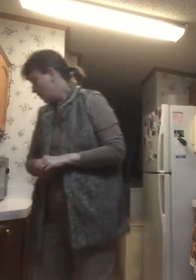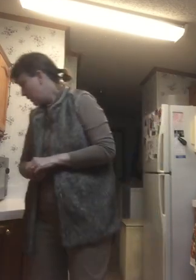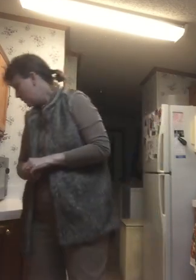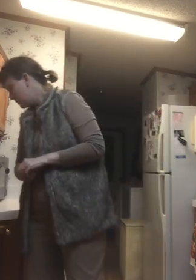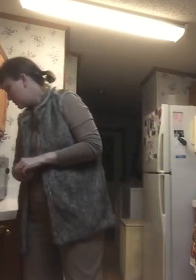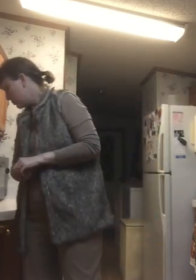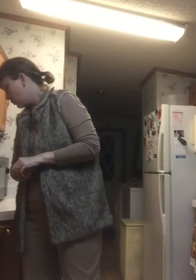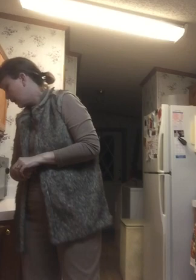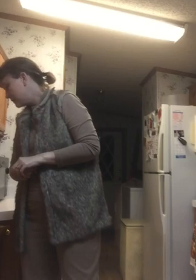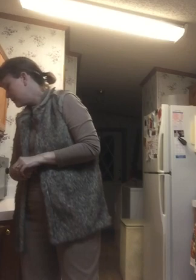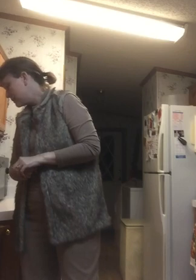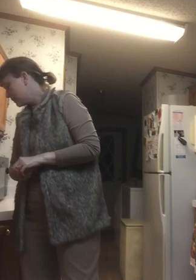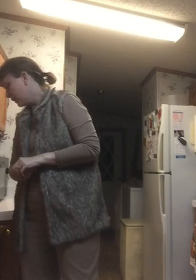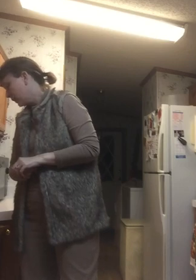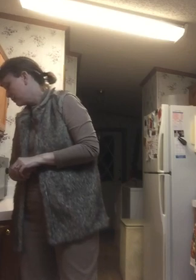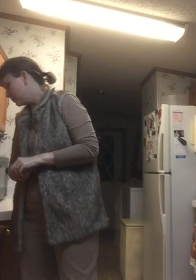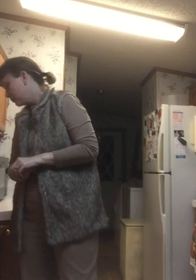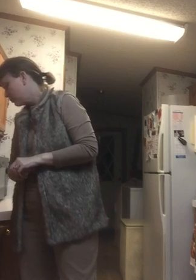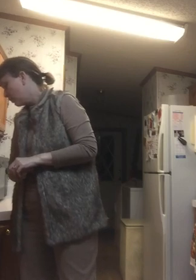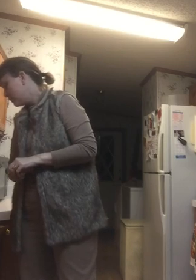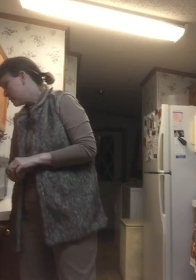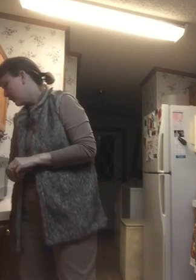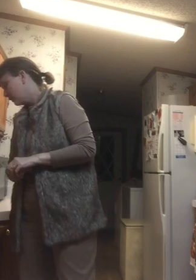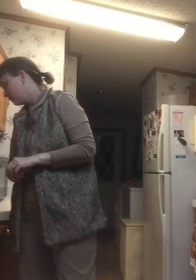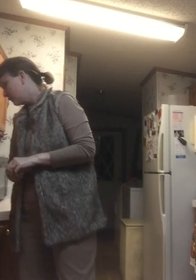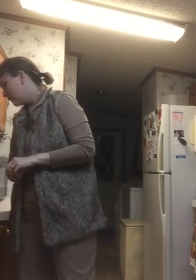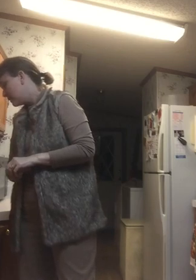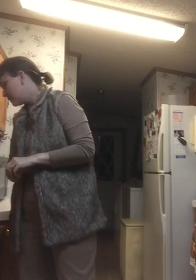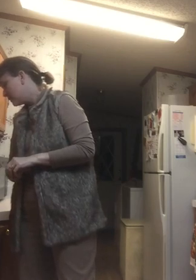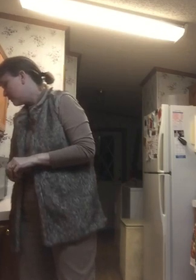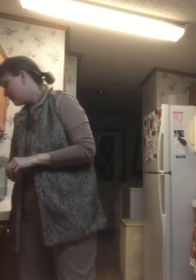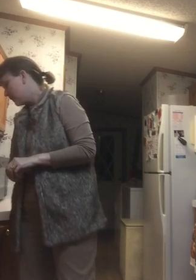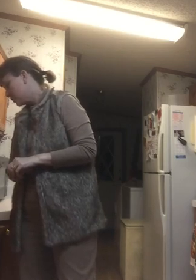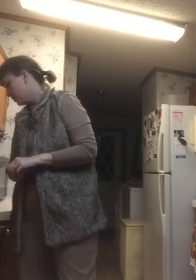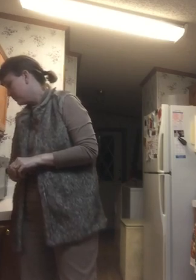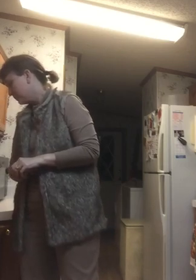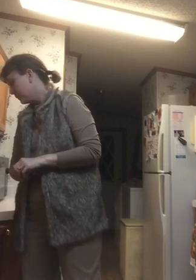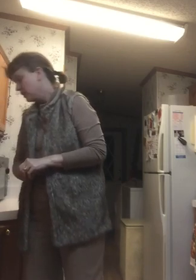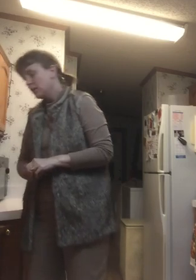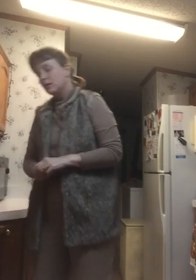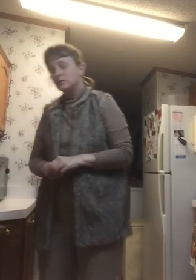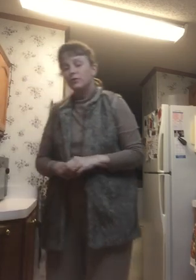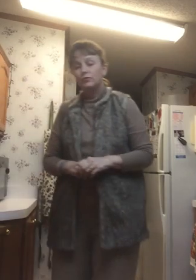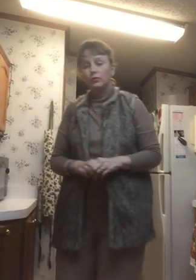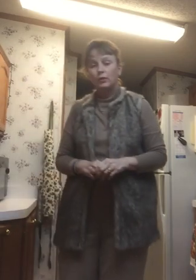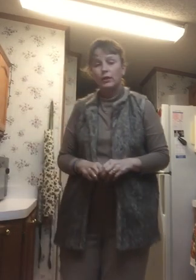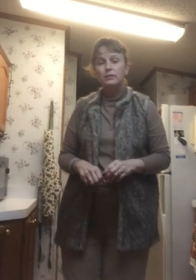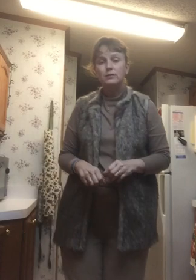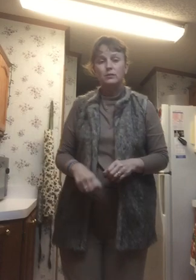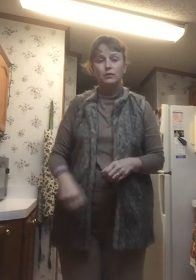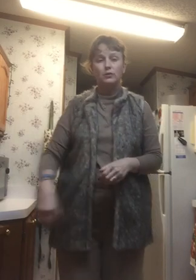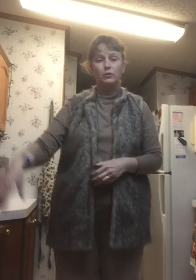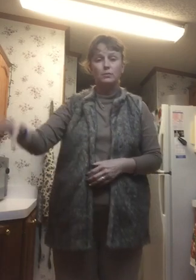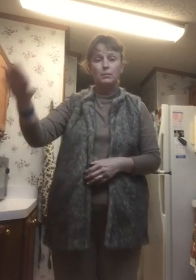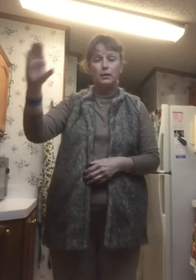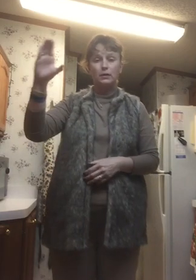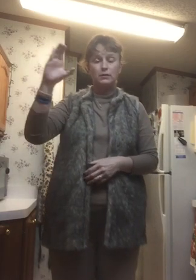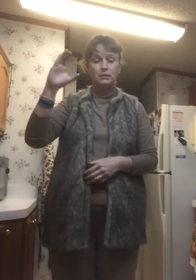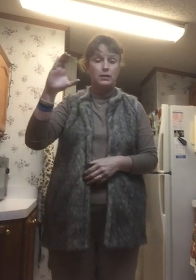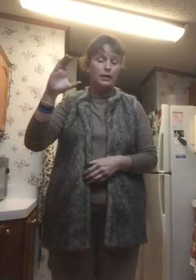And it's Christ is come, go and tell that he is in the manger. So for Christ, you're going to make a C hand